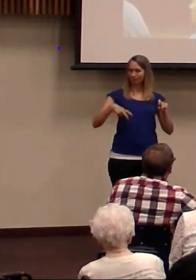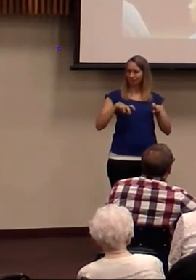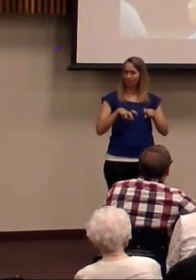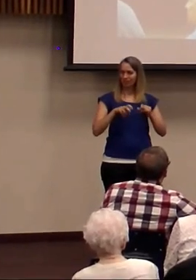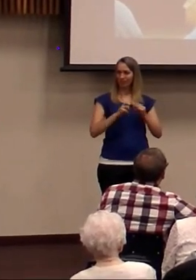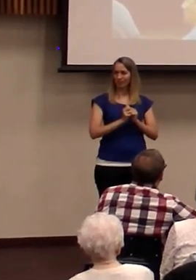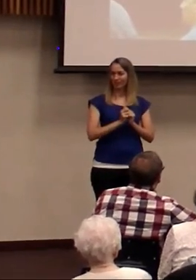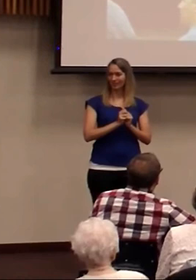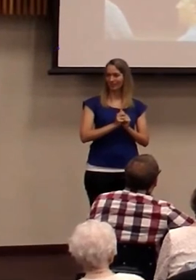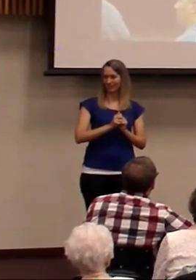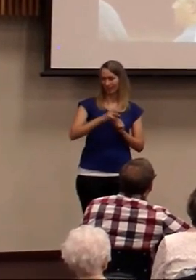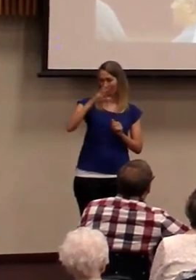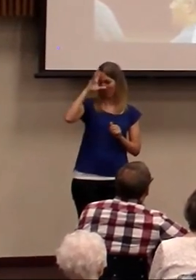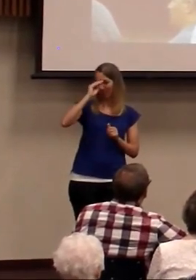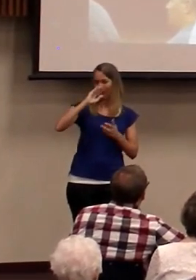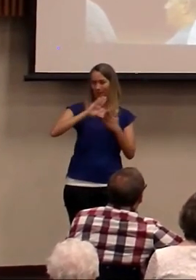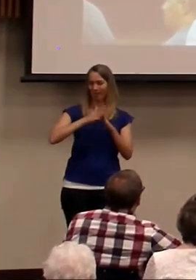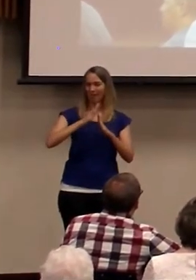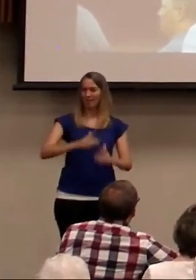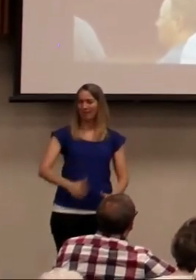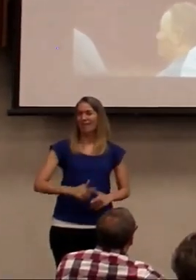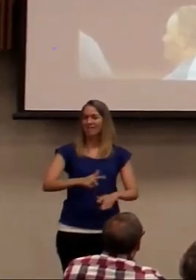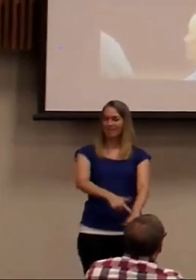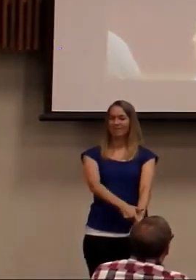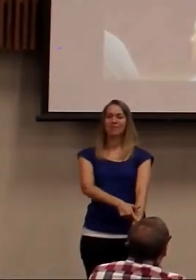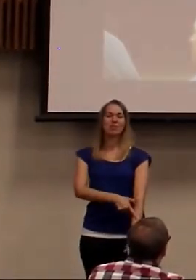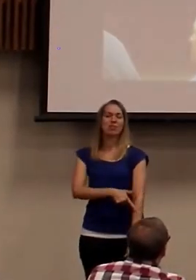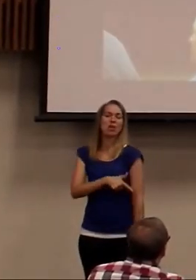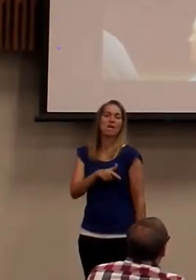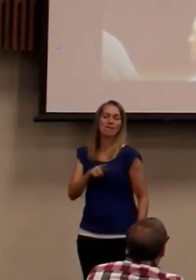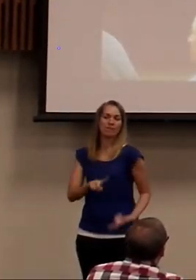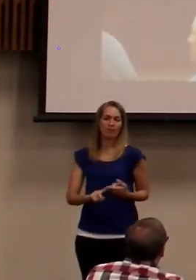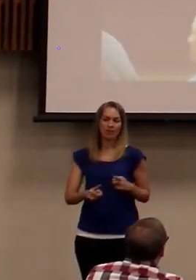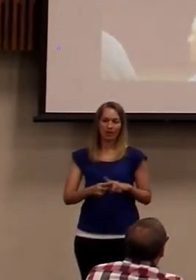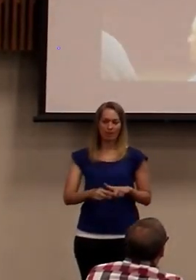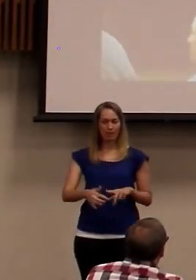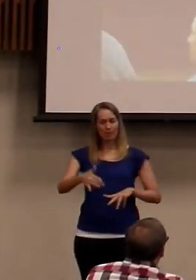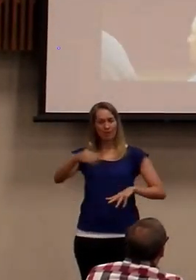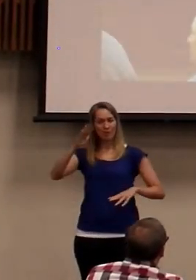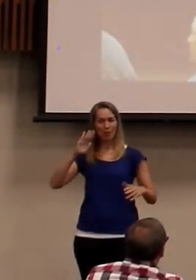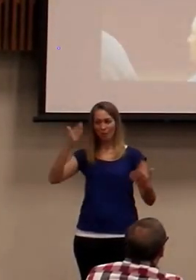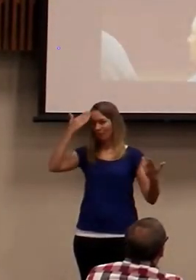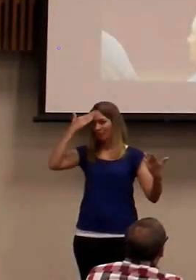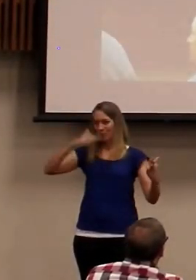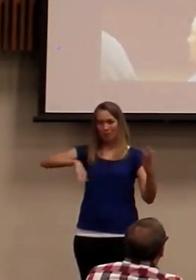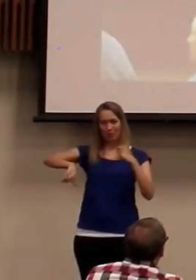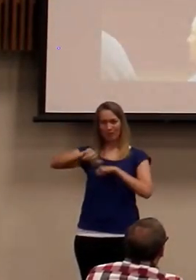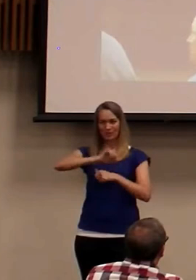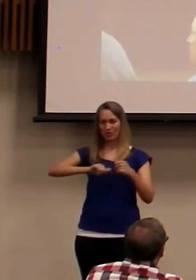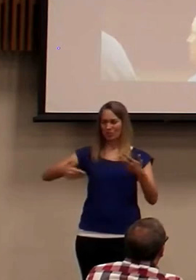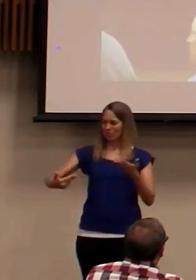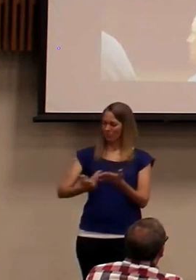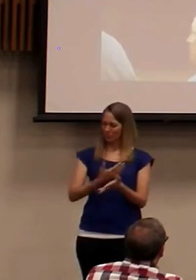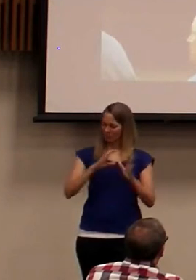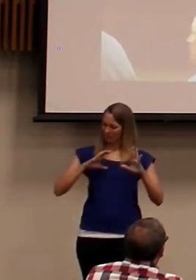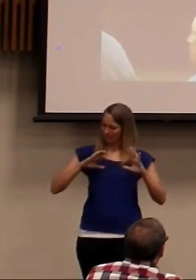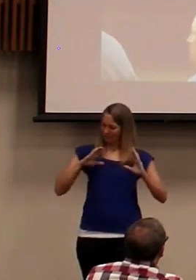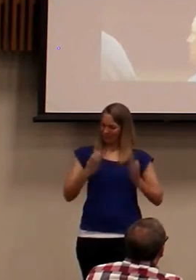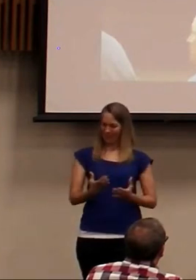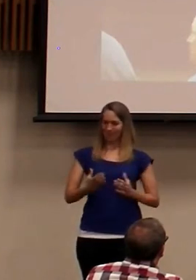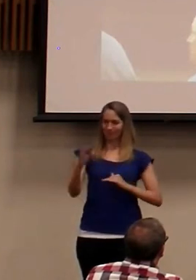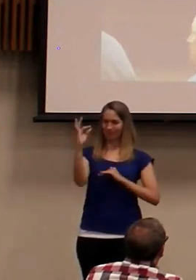become lifelong friends, though we barely knew each other in that moment. We were the new class at Sunset.